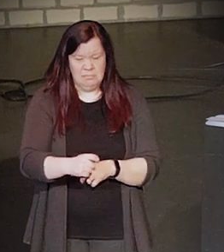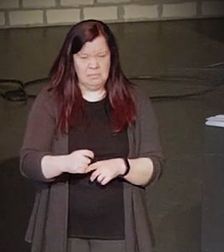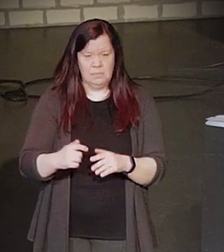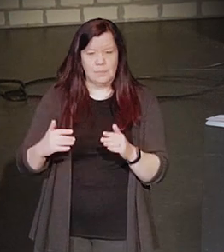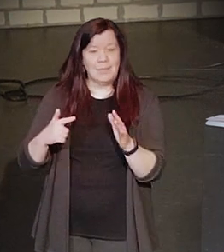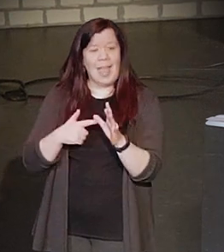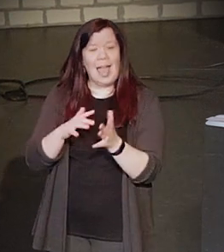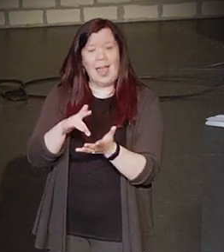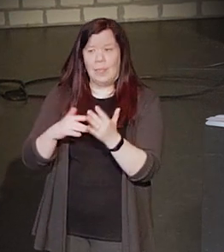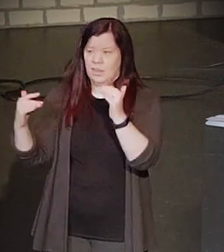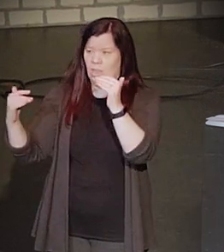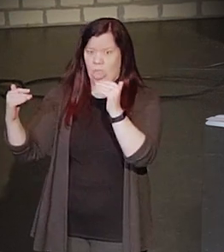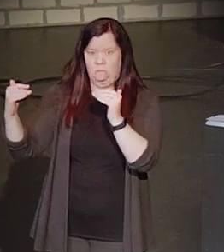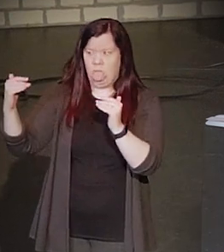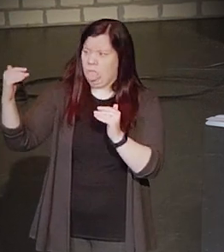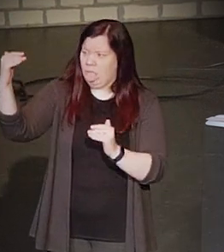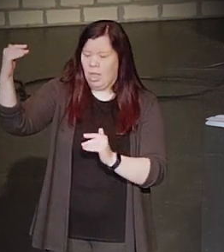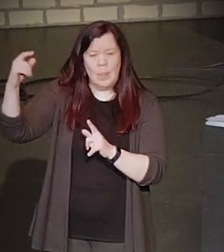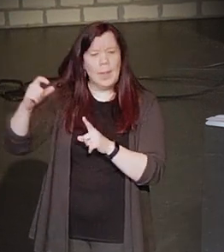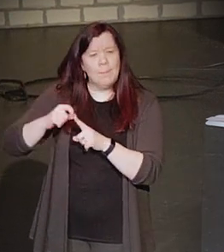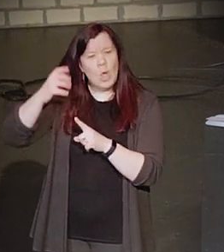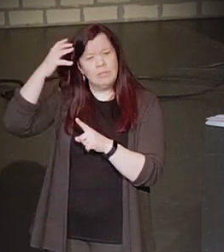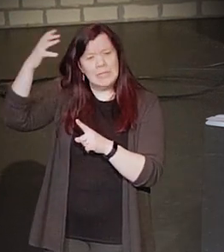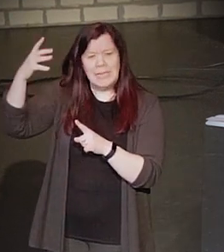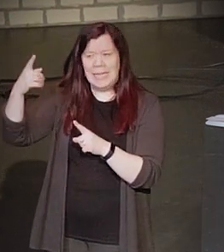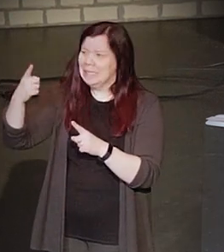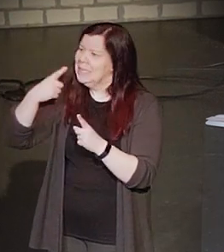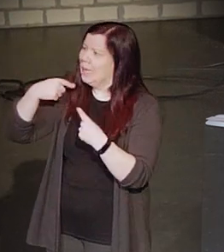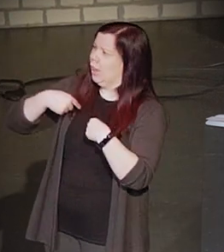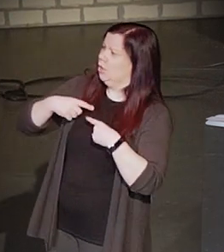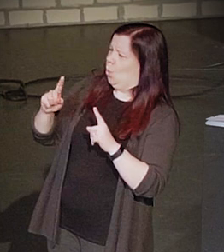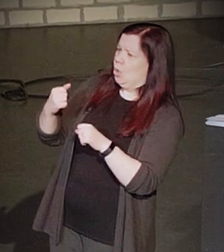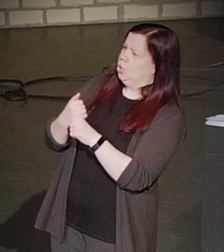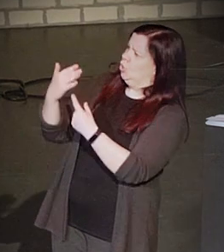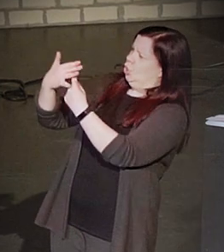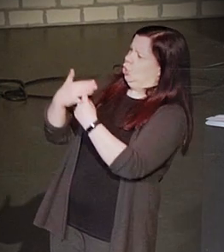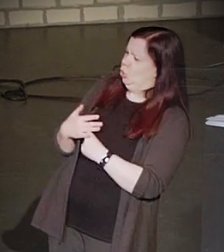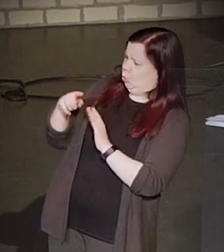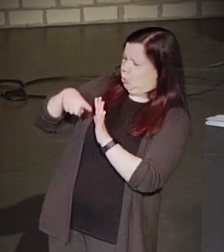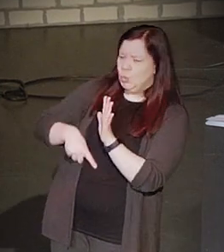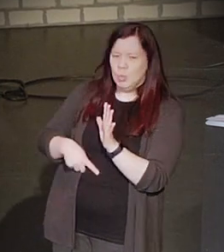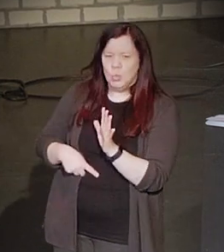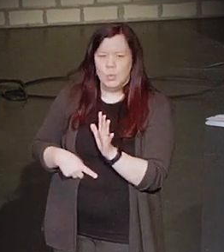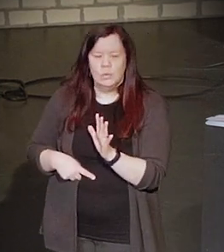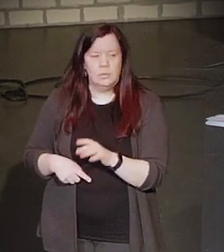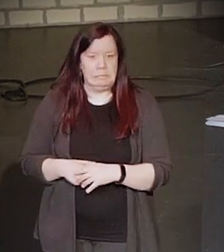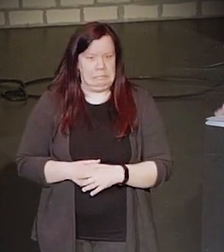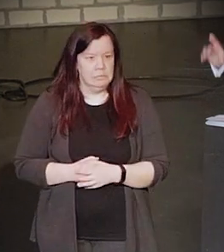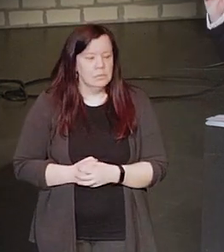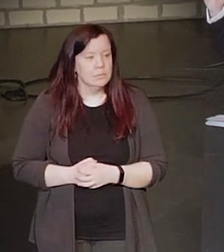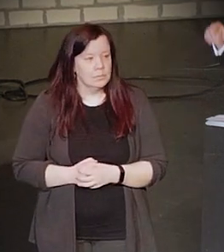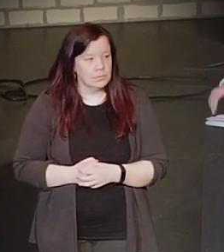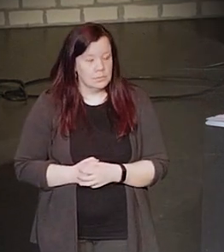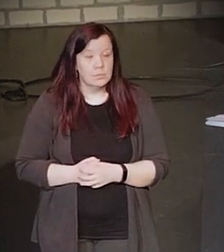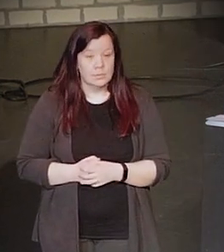as Athenians for the Persian king to come and tell us what the peace terms are across Greece,